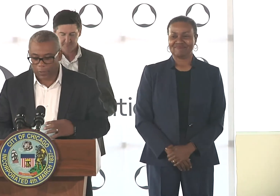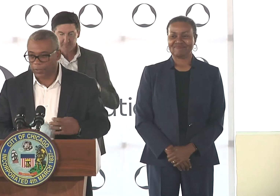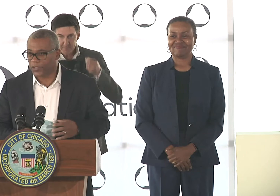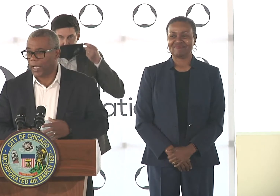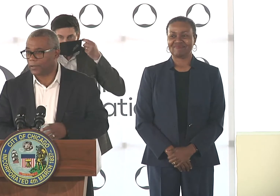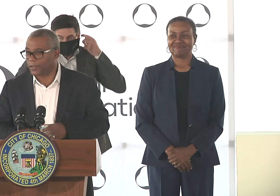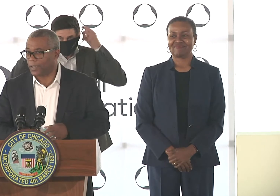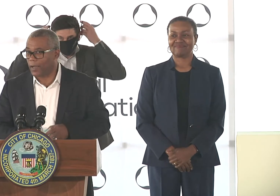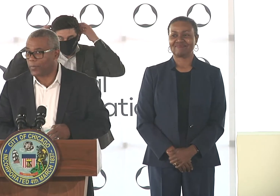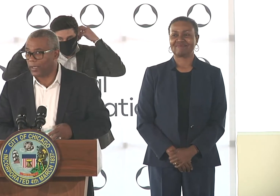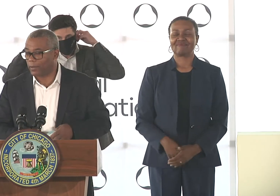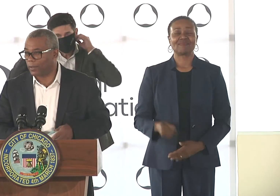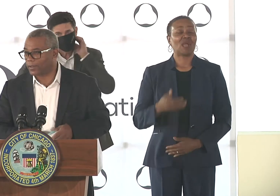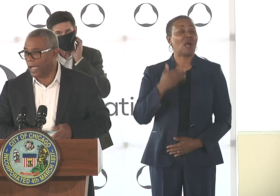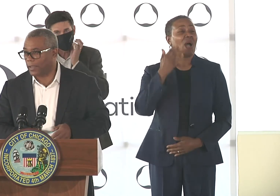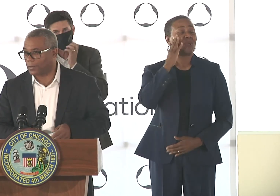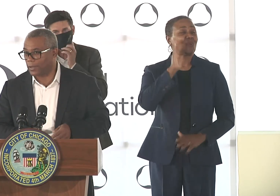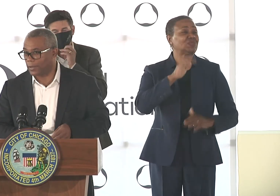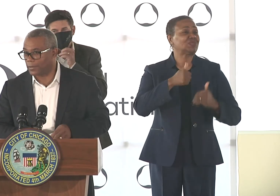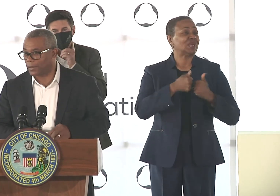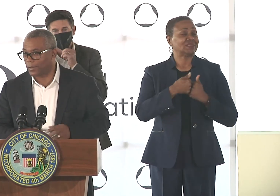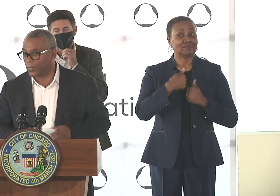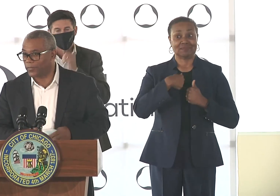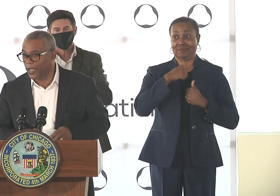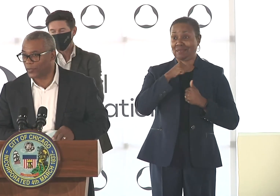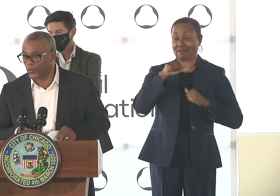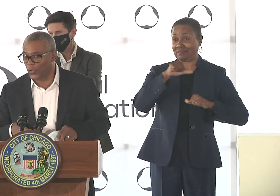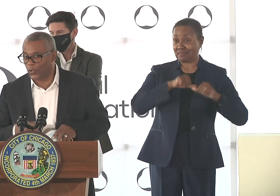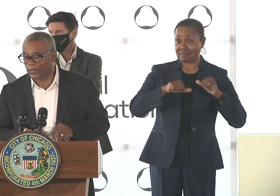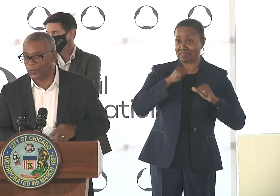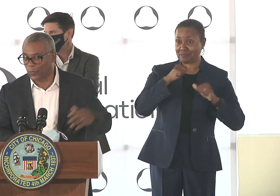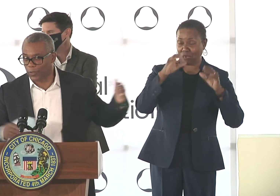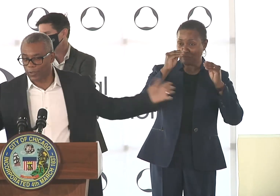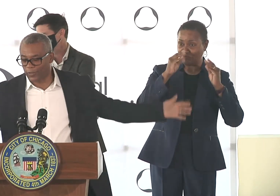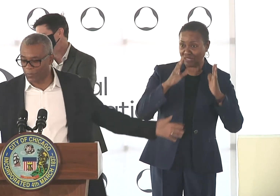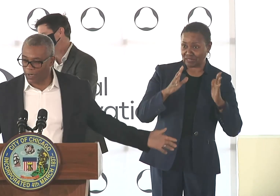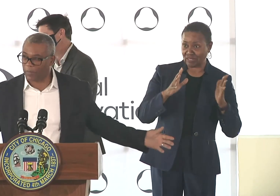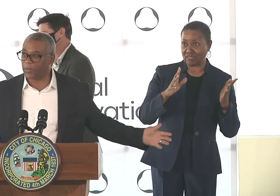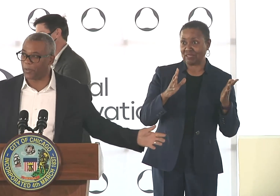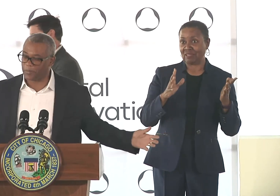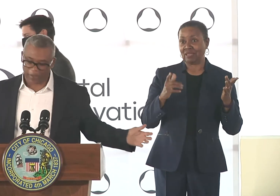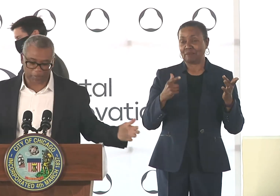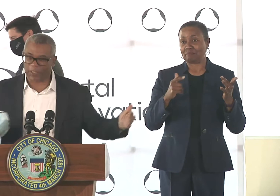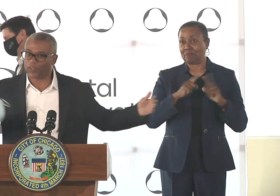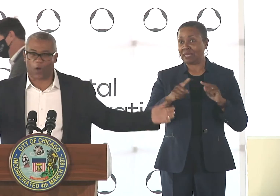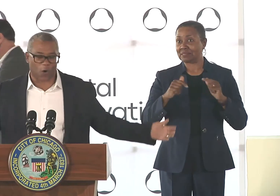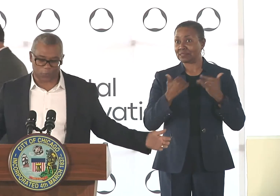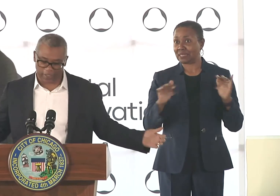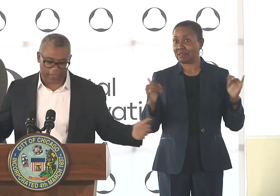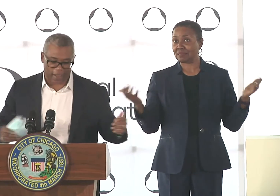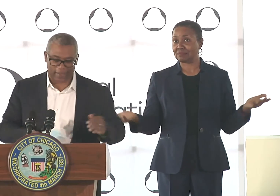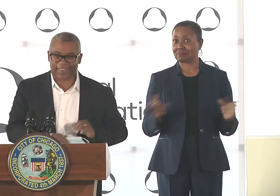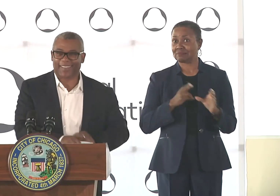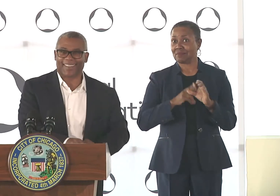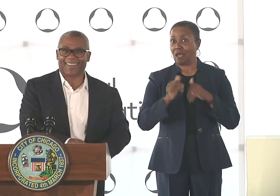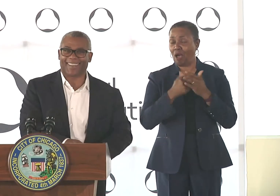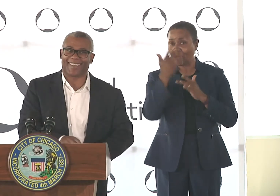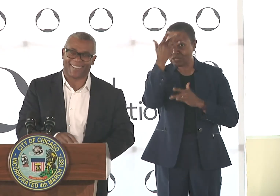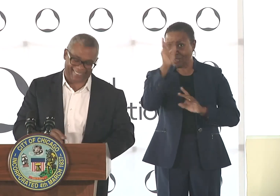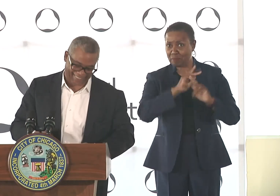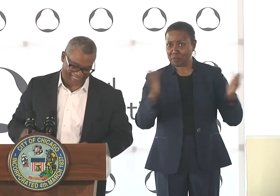I know it's challenging not being a scientist and a professor and, you know, with all these smart people up here. I'm just an alderman, guys.